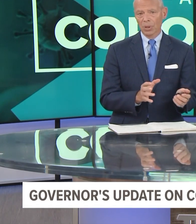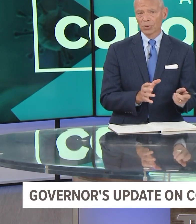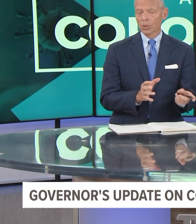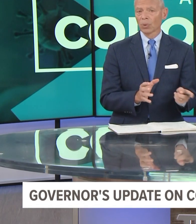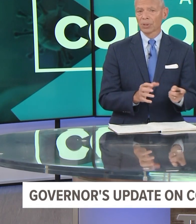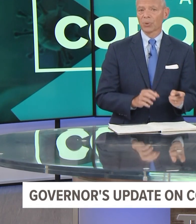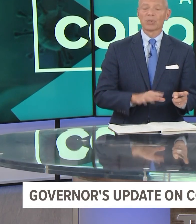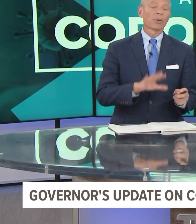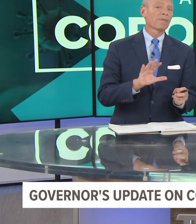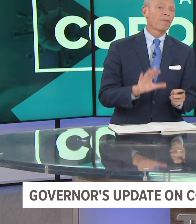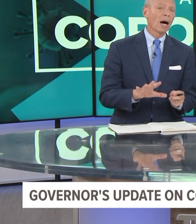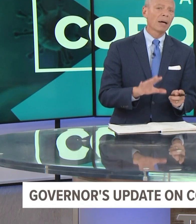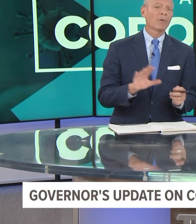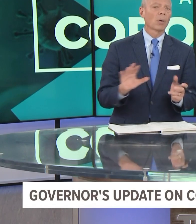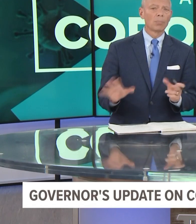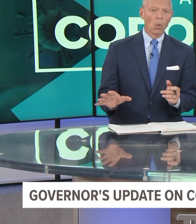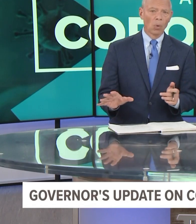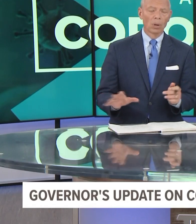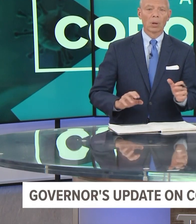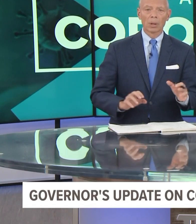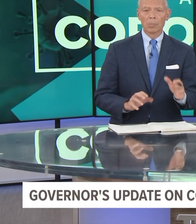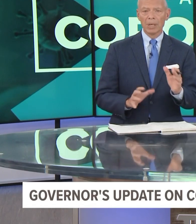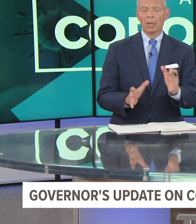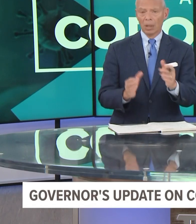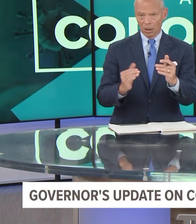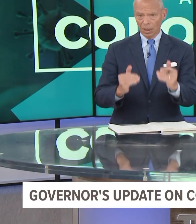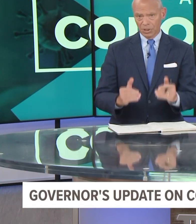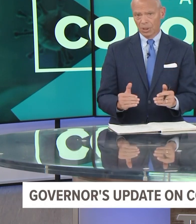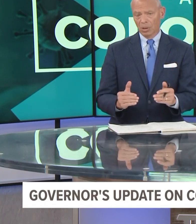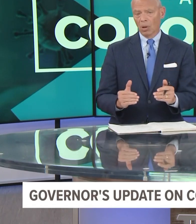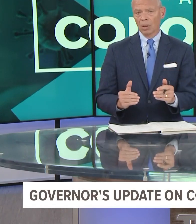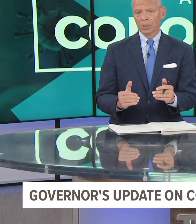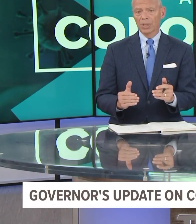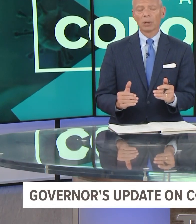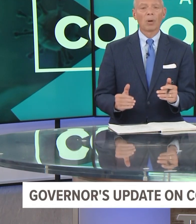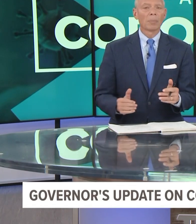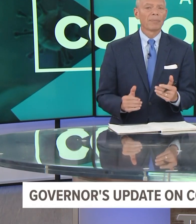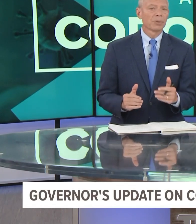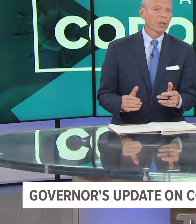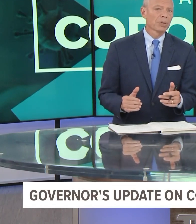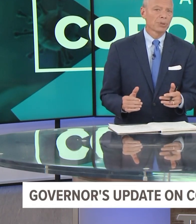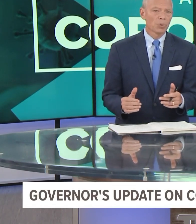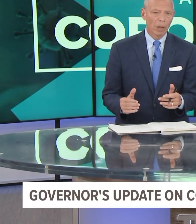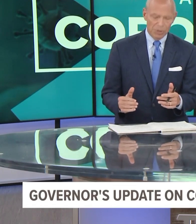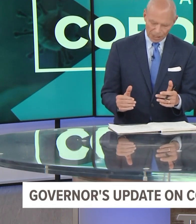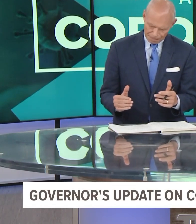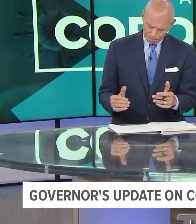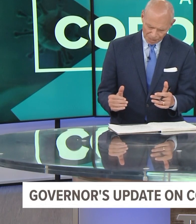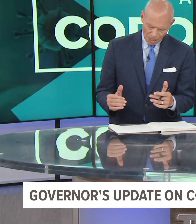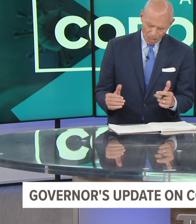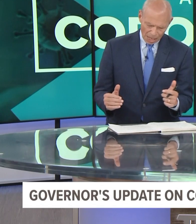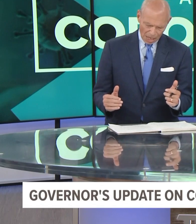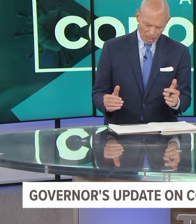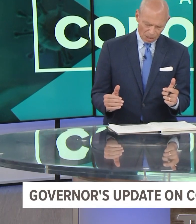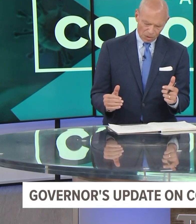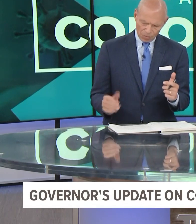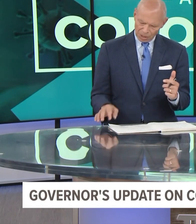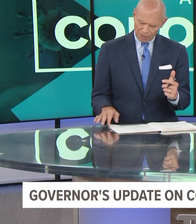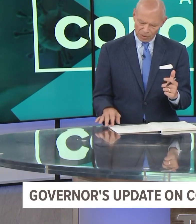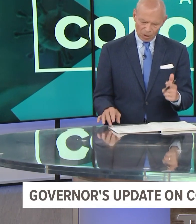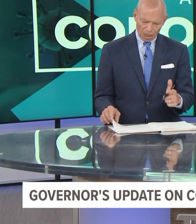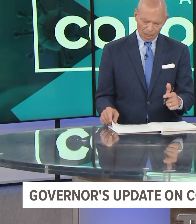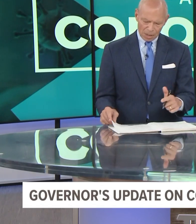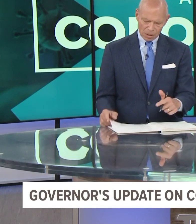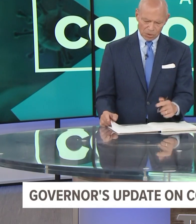Those school districts with 5 or more are going to be listed on the State Department of Education's website. And the